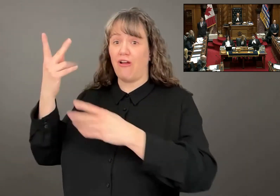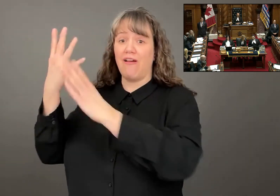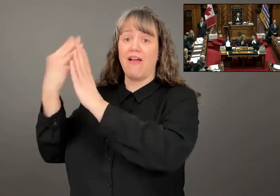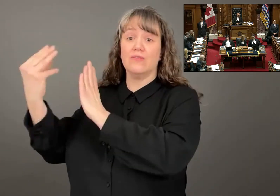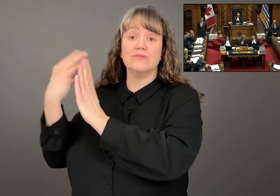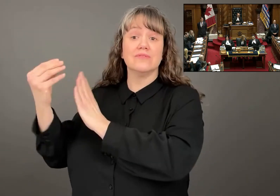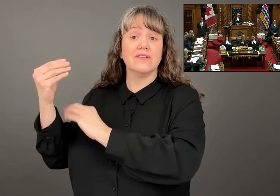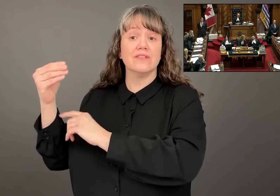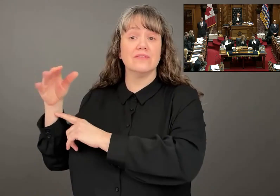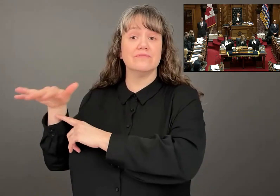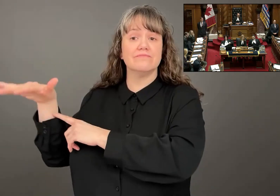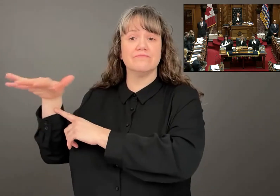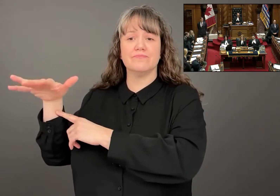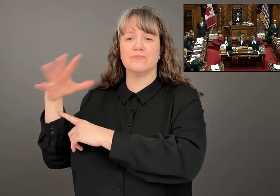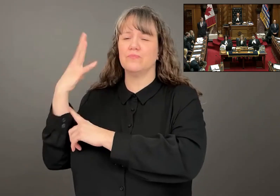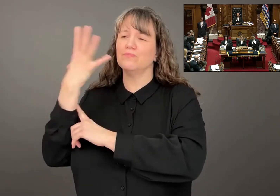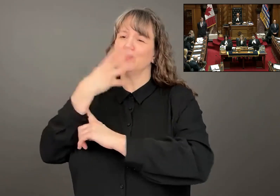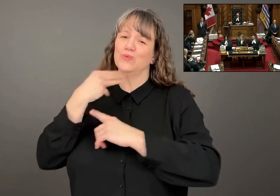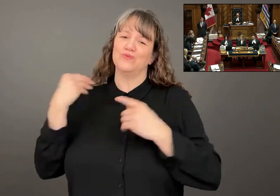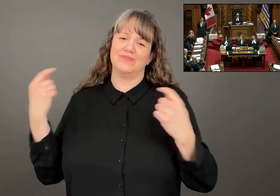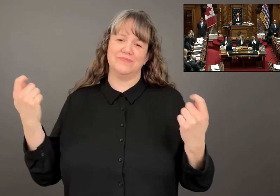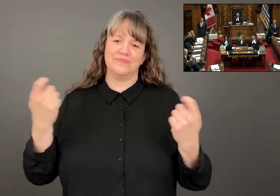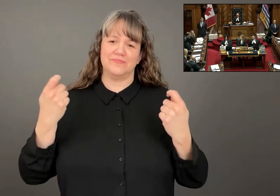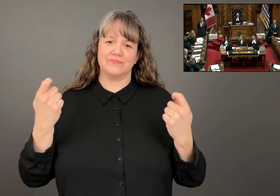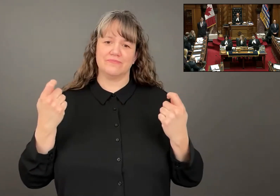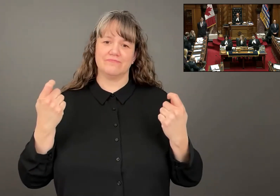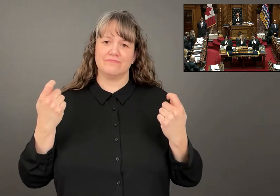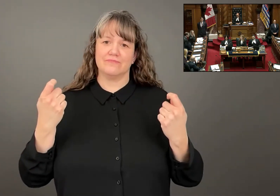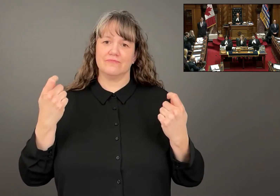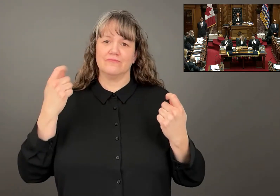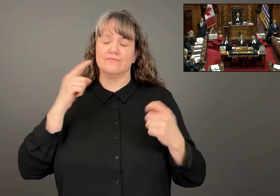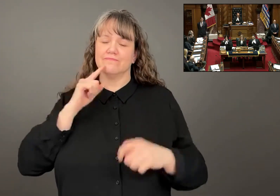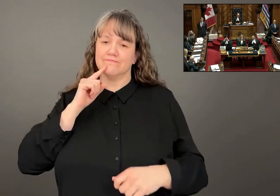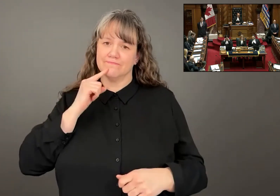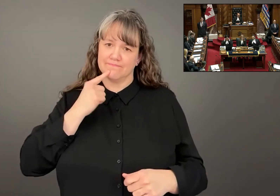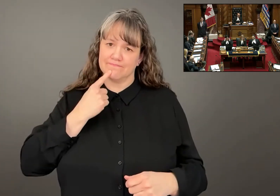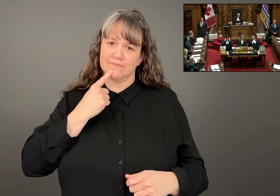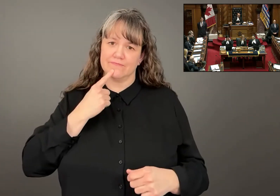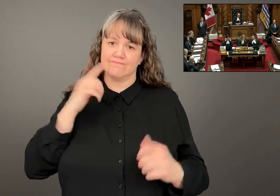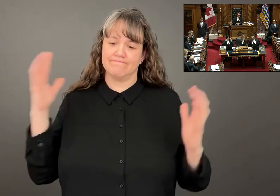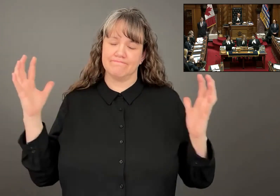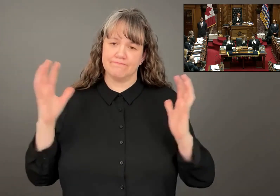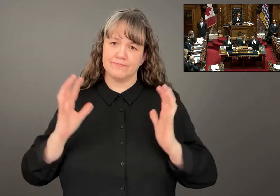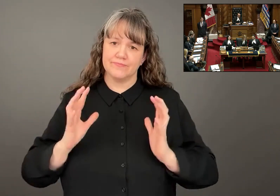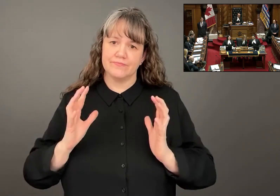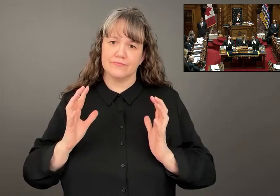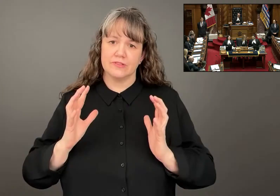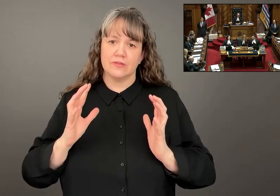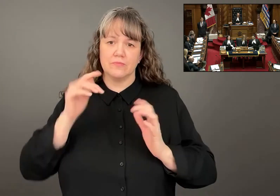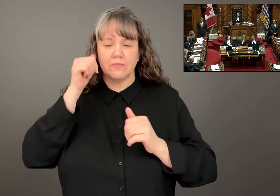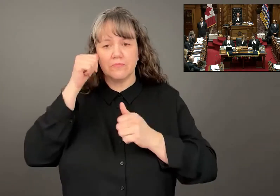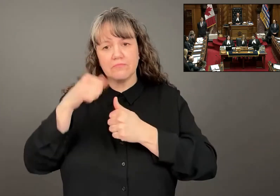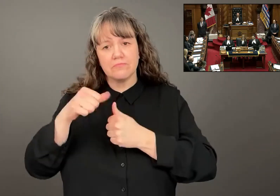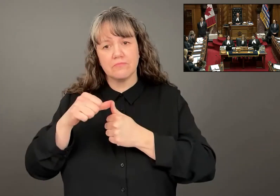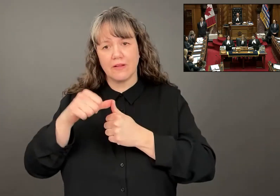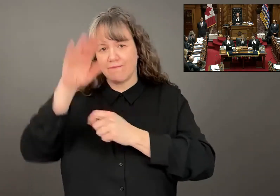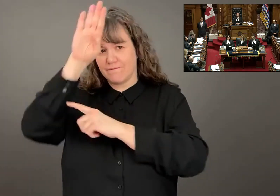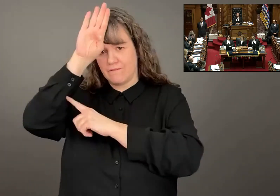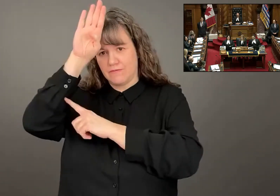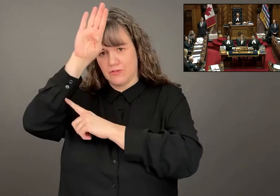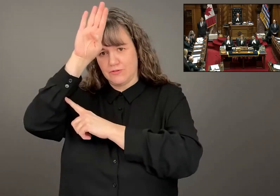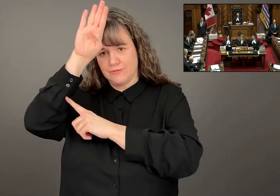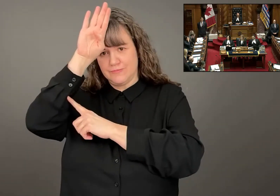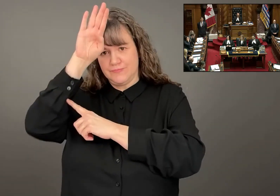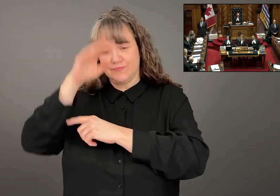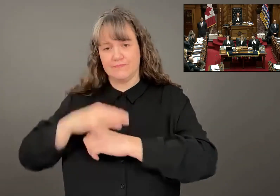had for all our firefighters. We all love our firefighters. I'm sure each and every one of you would like to introduce individually.